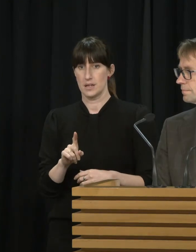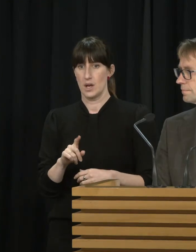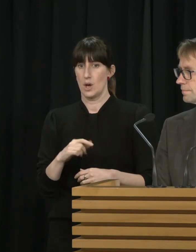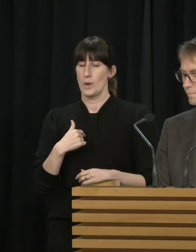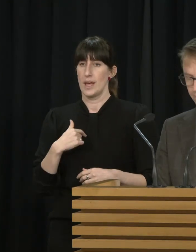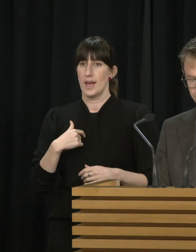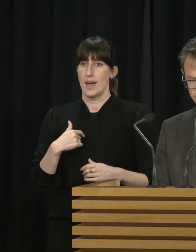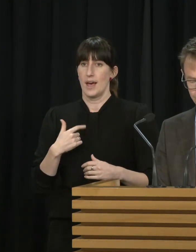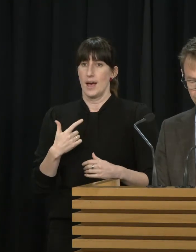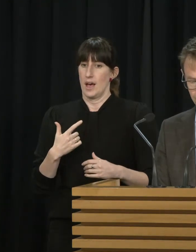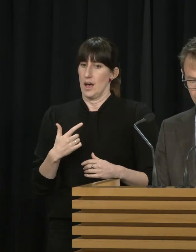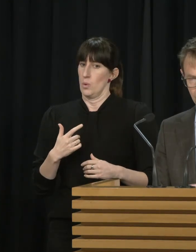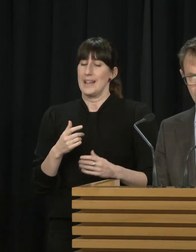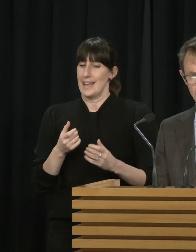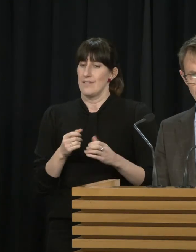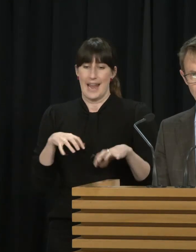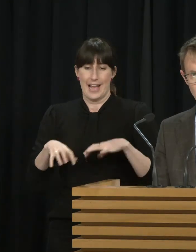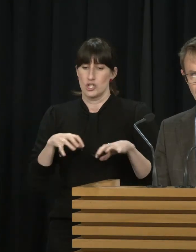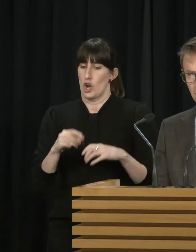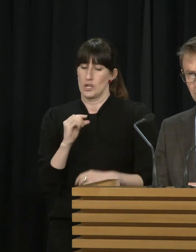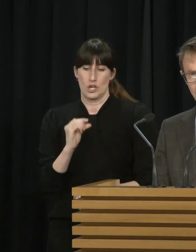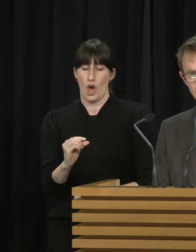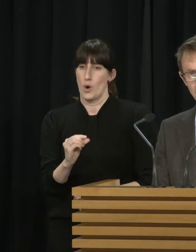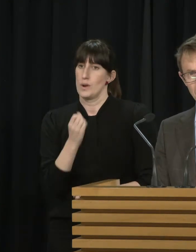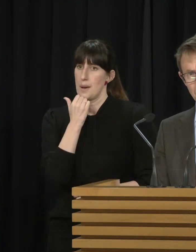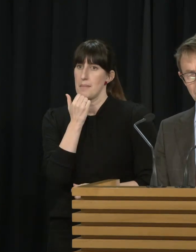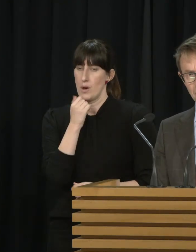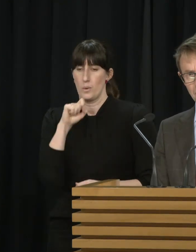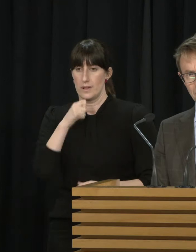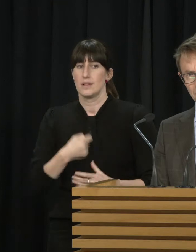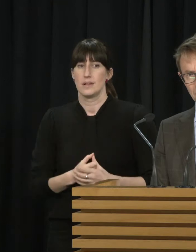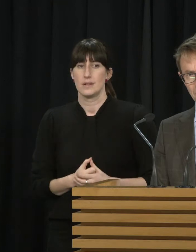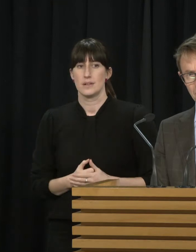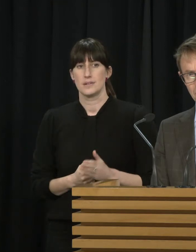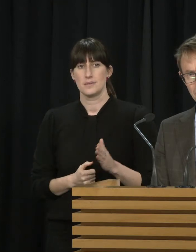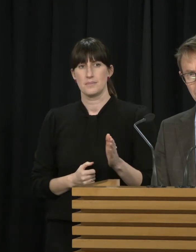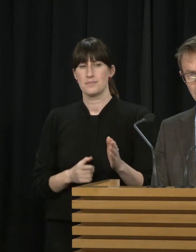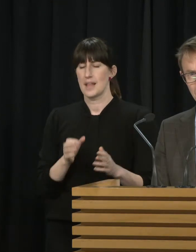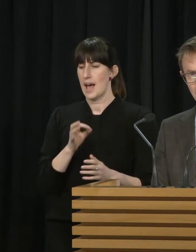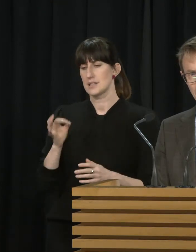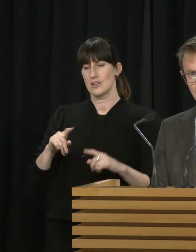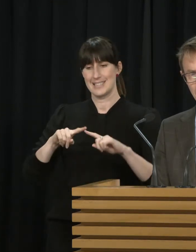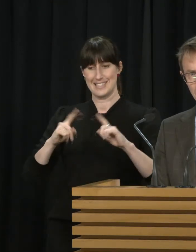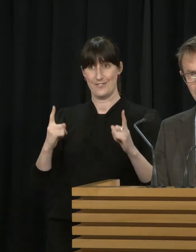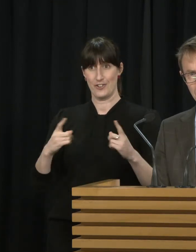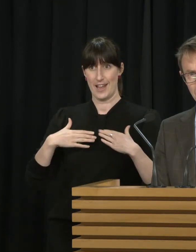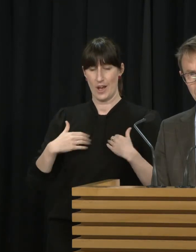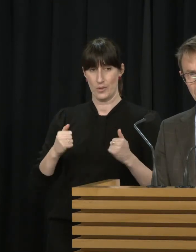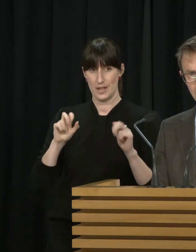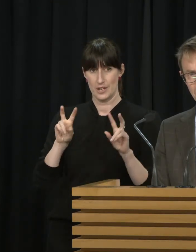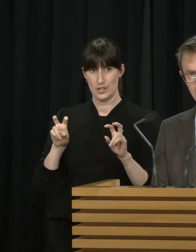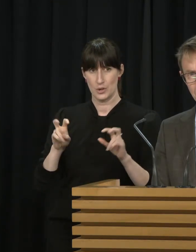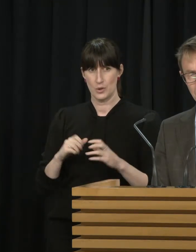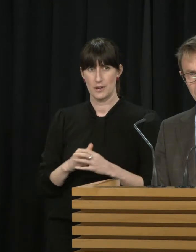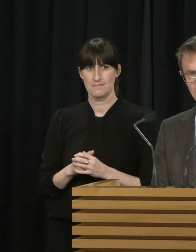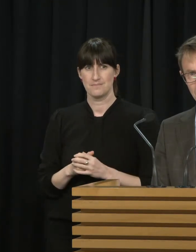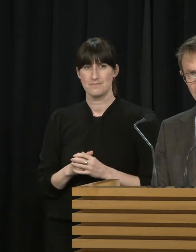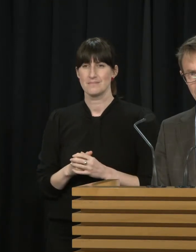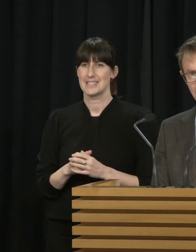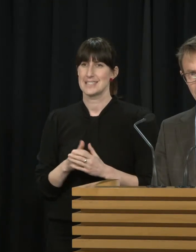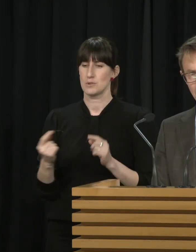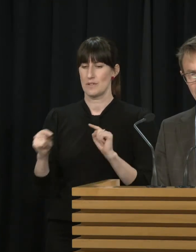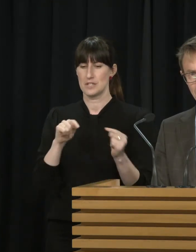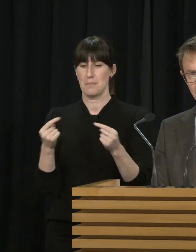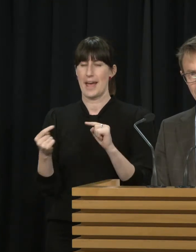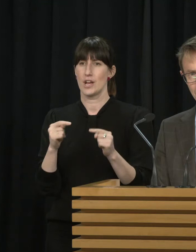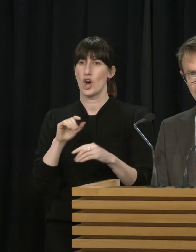very, very low at this point. Dr. Bloomfield, on a different health issue, there's some confusion in the debate around conversion therapy, so I thought I'd